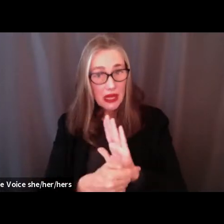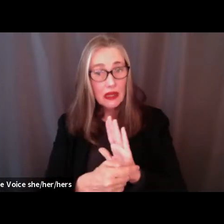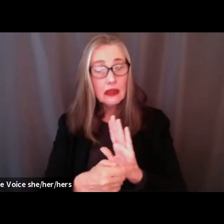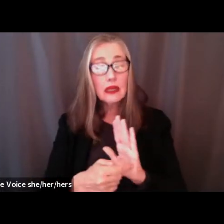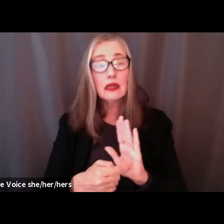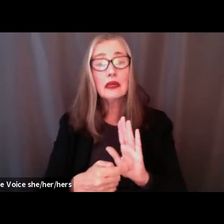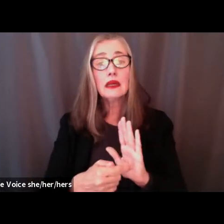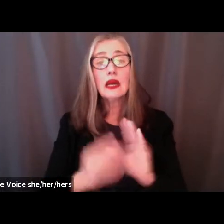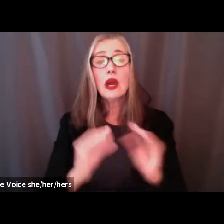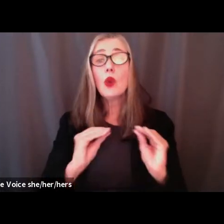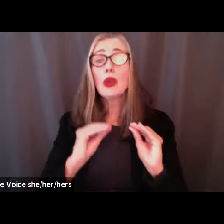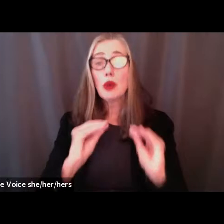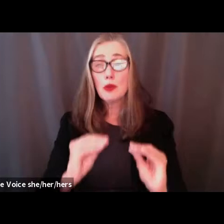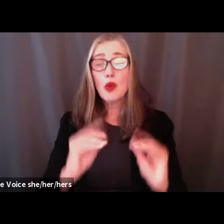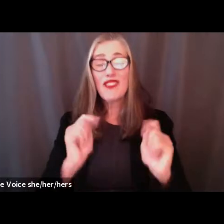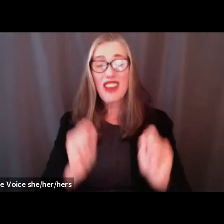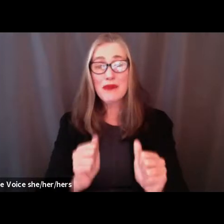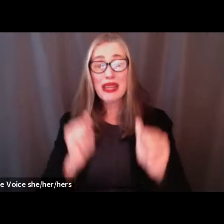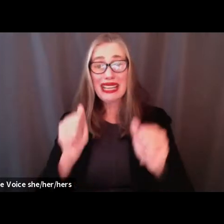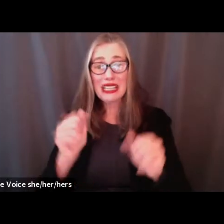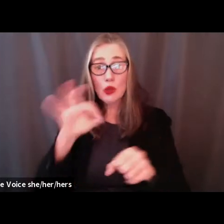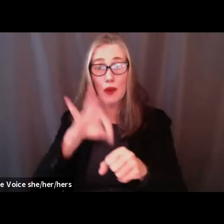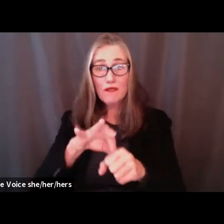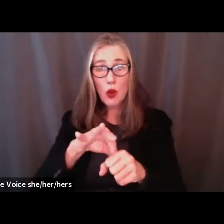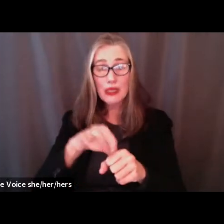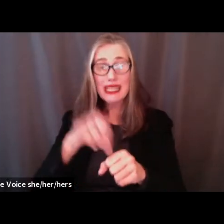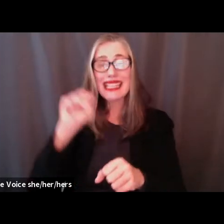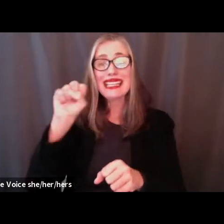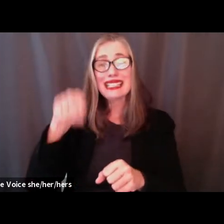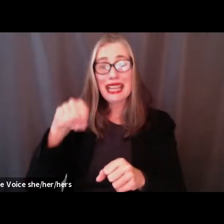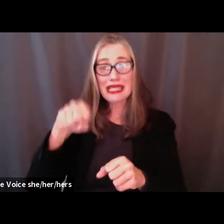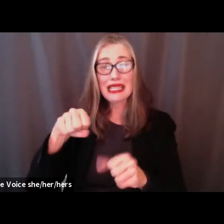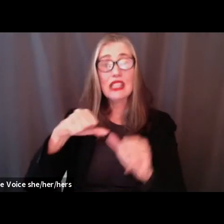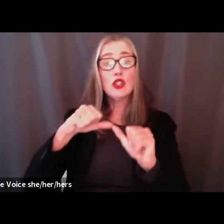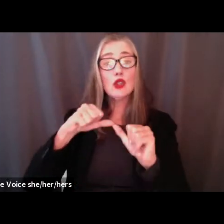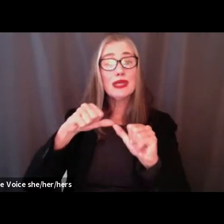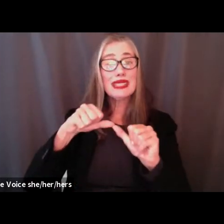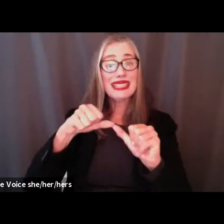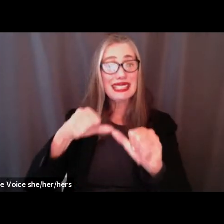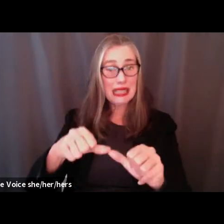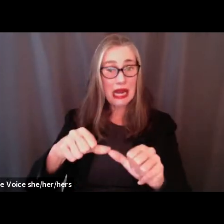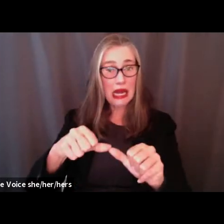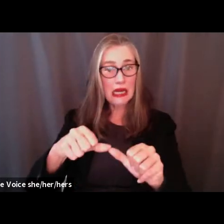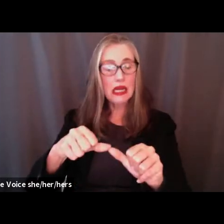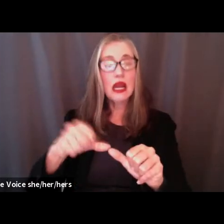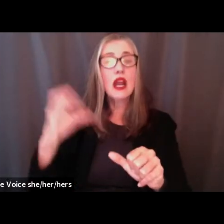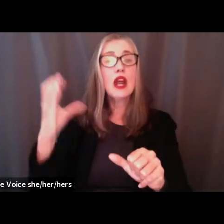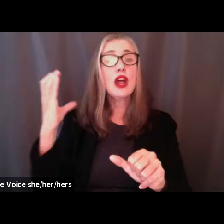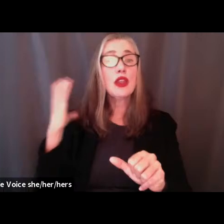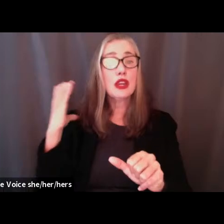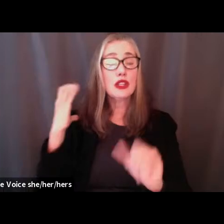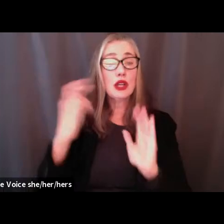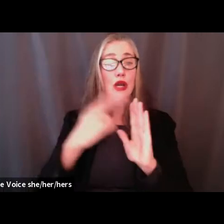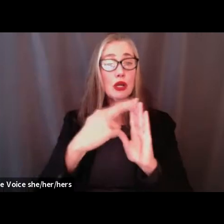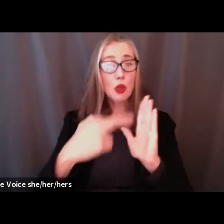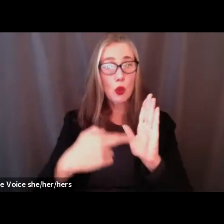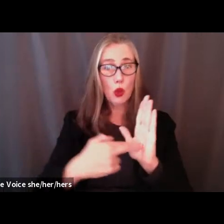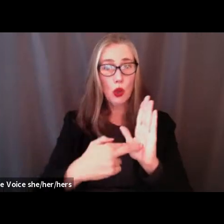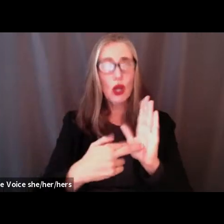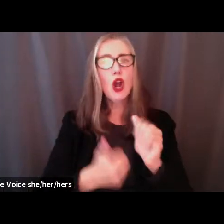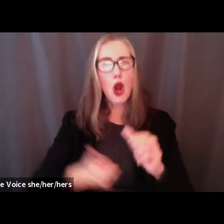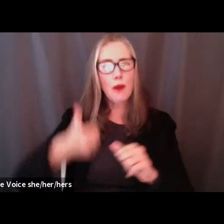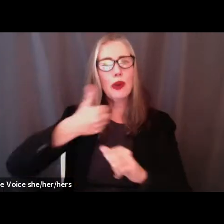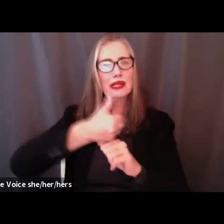we'll move immediately to a vote. A vote yes is to sustain the chair's ruling or the presiding